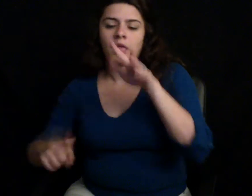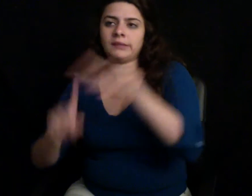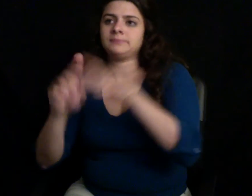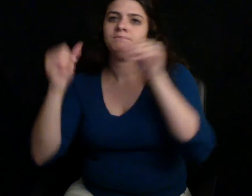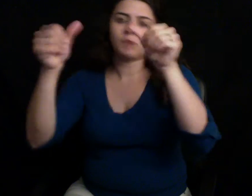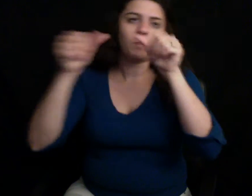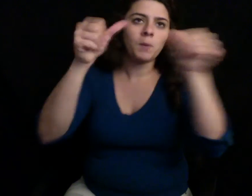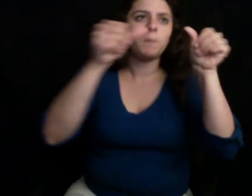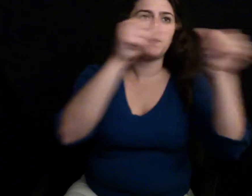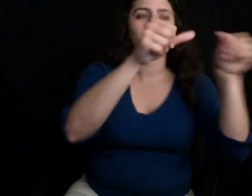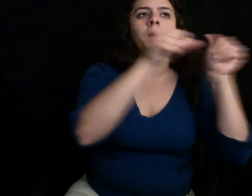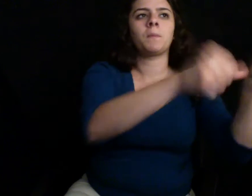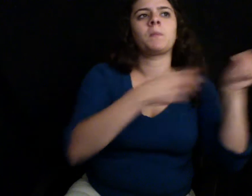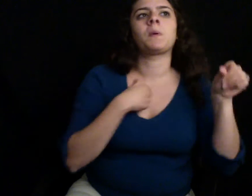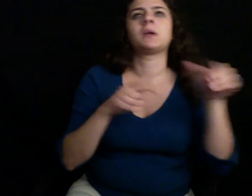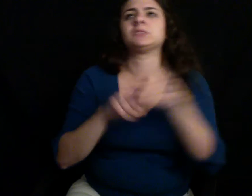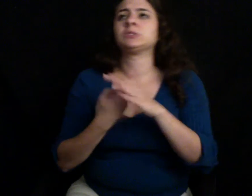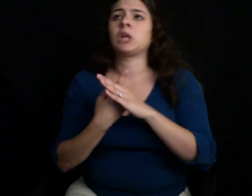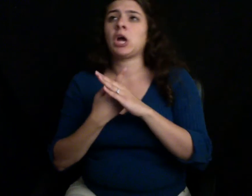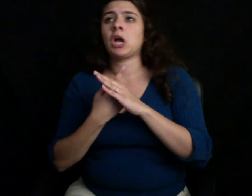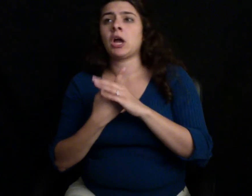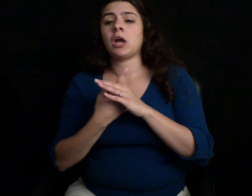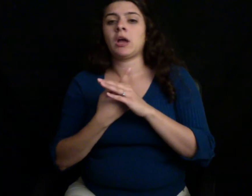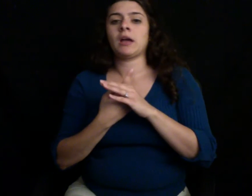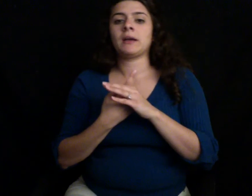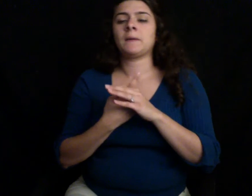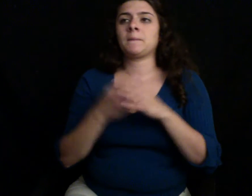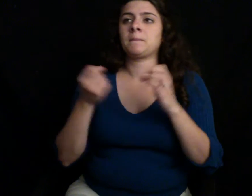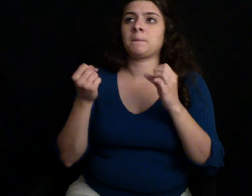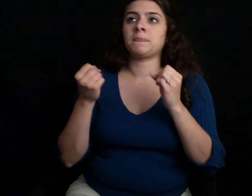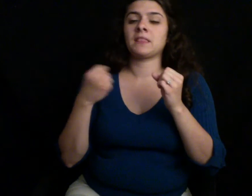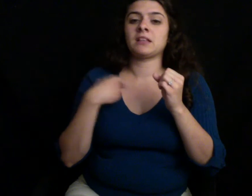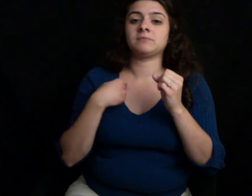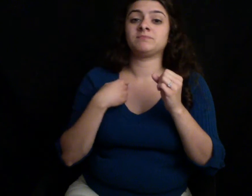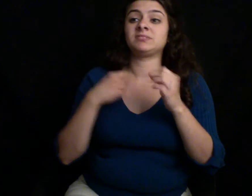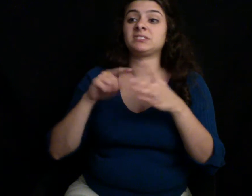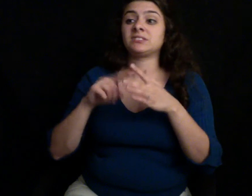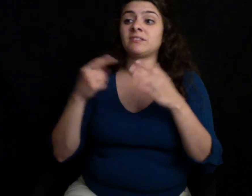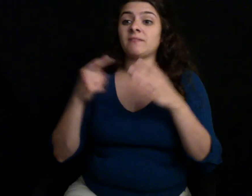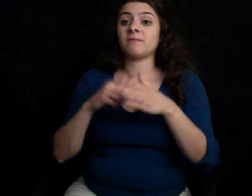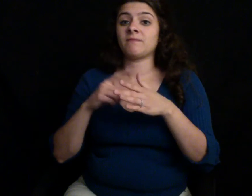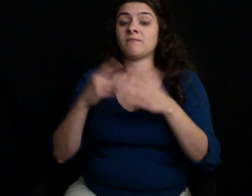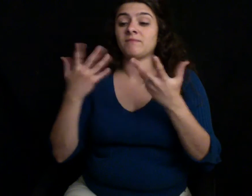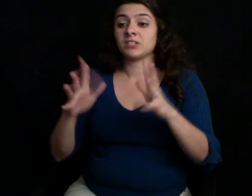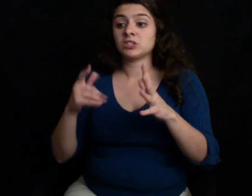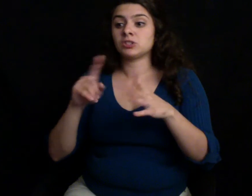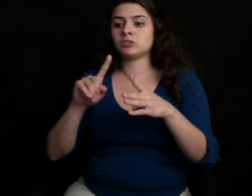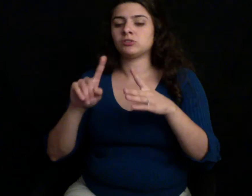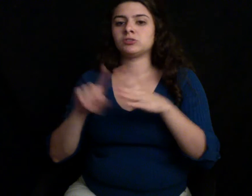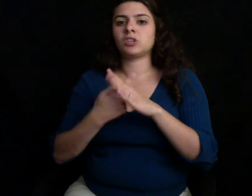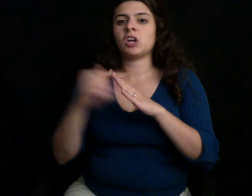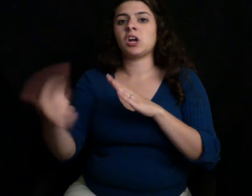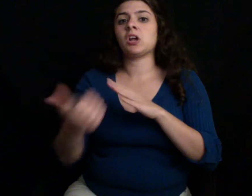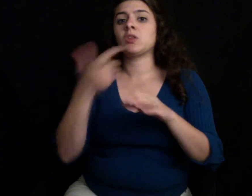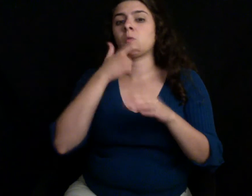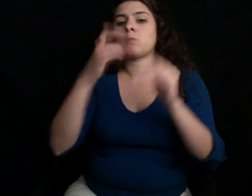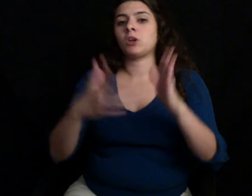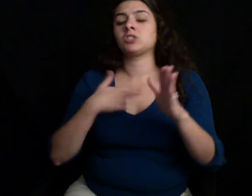Then I started doing music on YouTube. I really blew up on YouTube when I started to do these challenges where I would challenge the audience twice a week to do a song